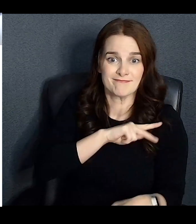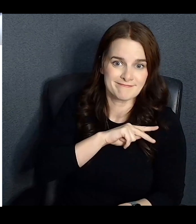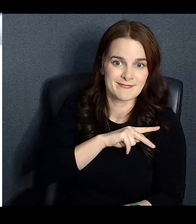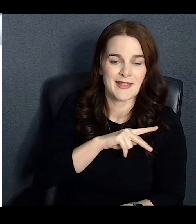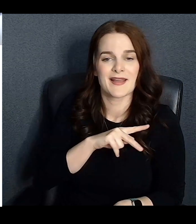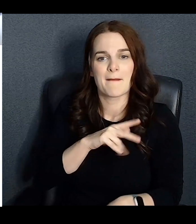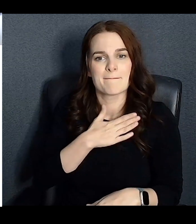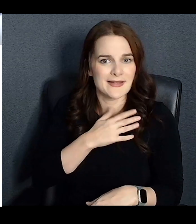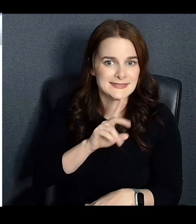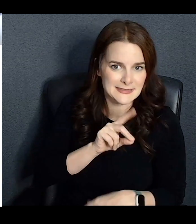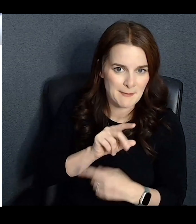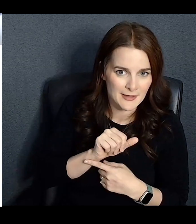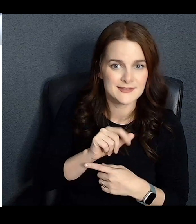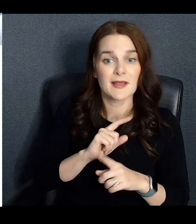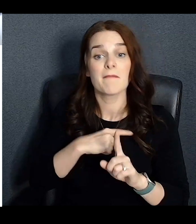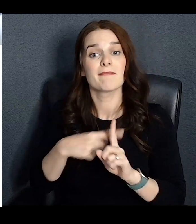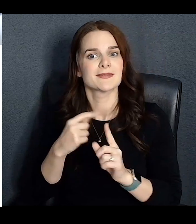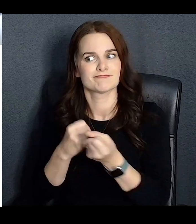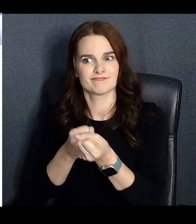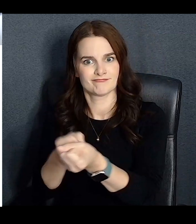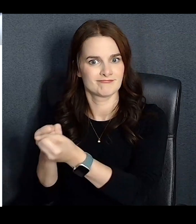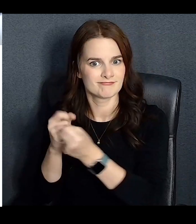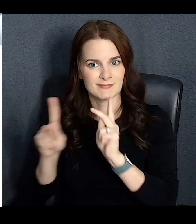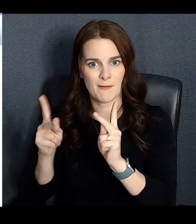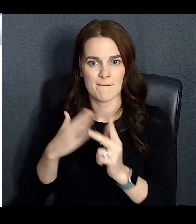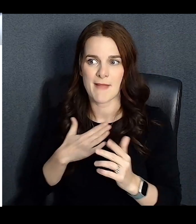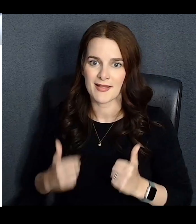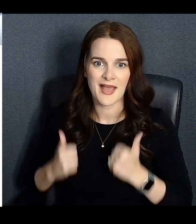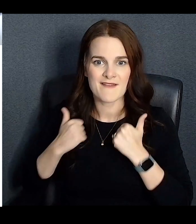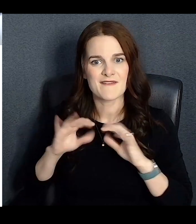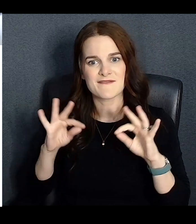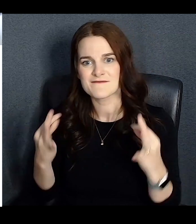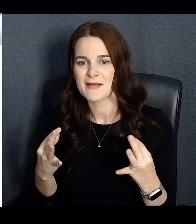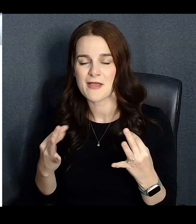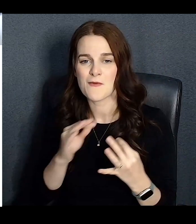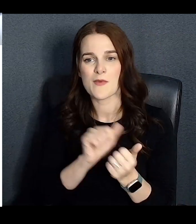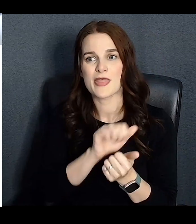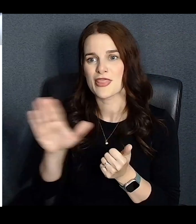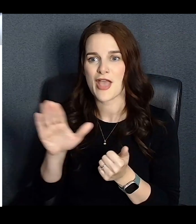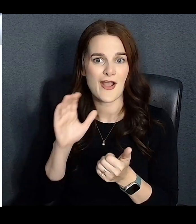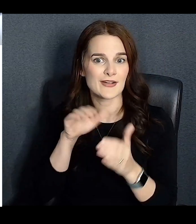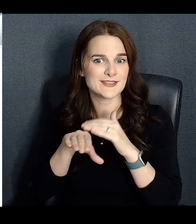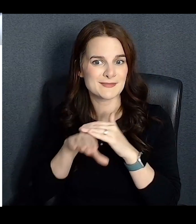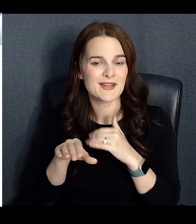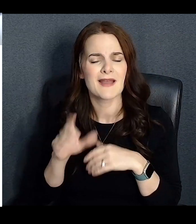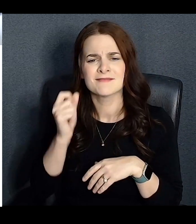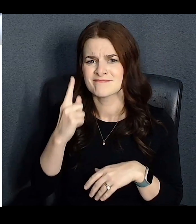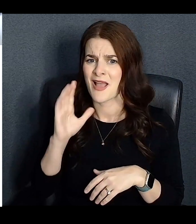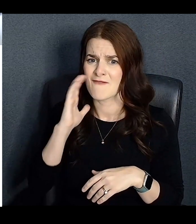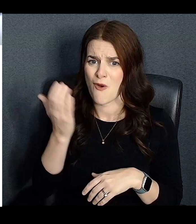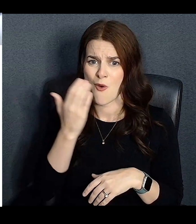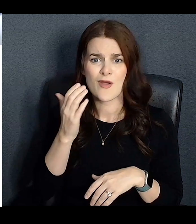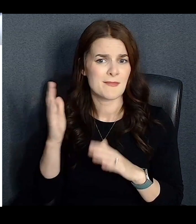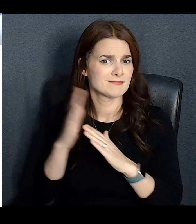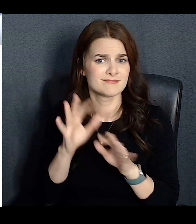and my personal disabilities, as well as supporting people in my life and my family with their accessibilities, because our phones can